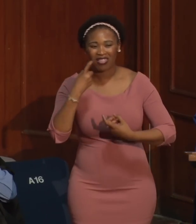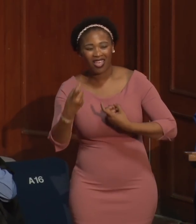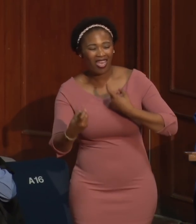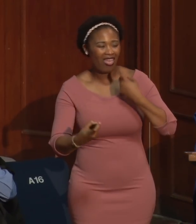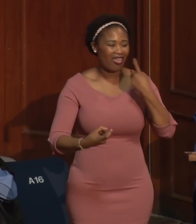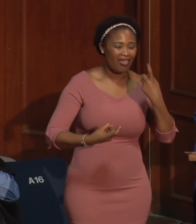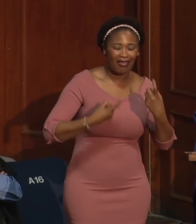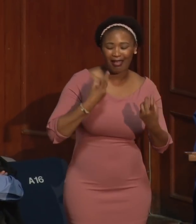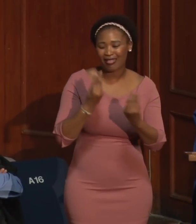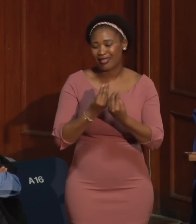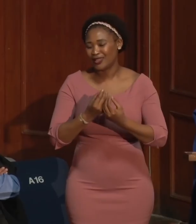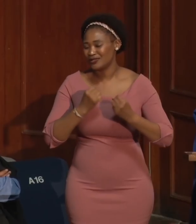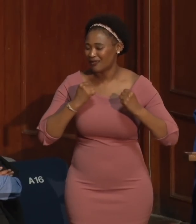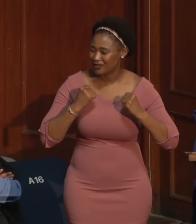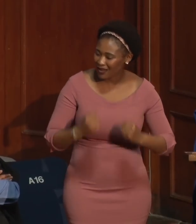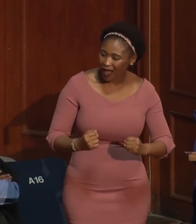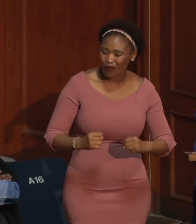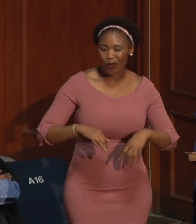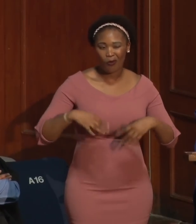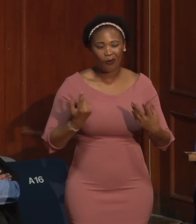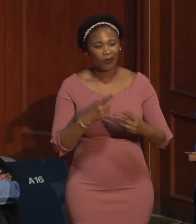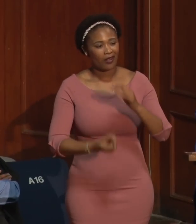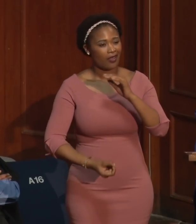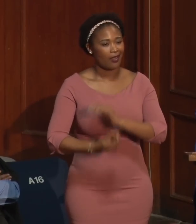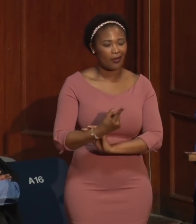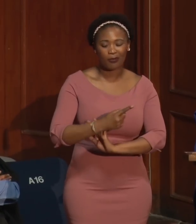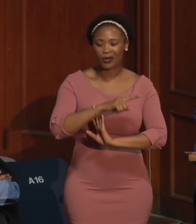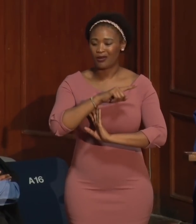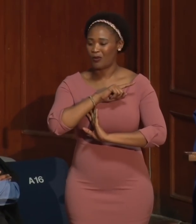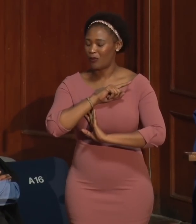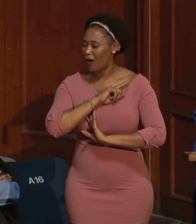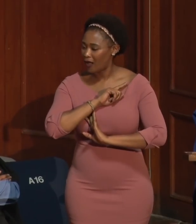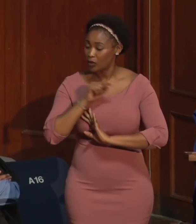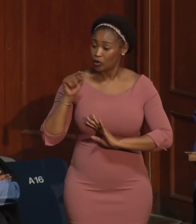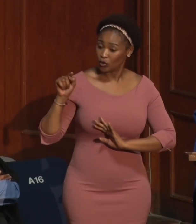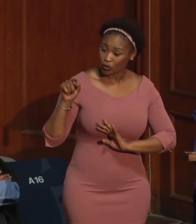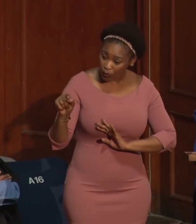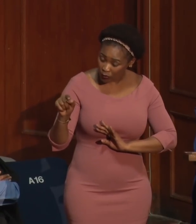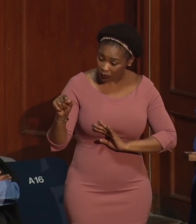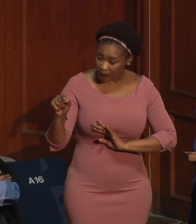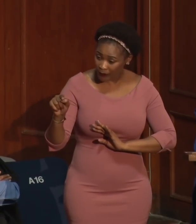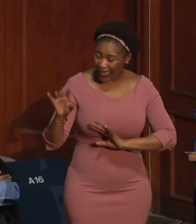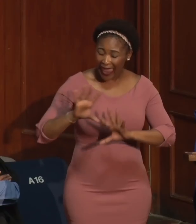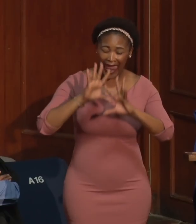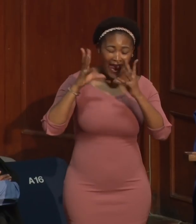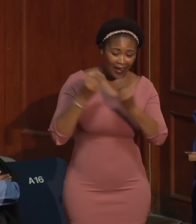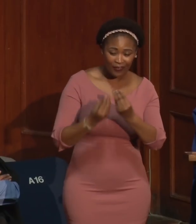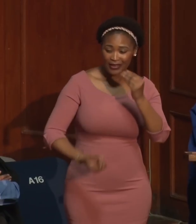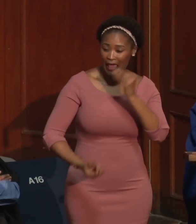how tough things are or what happened to you, because you own everything that happens to